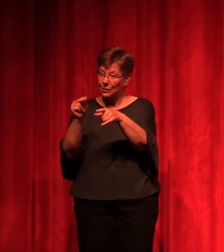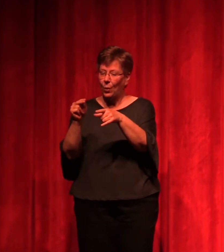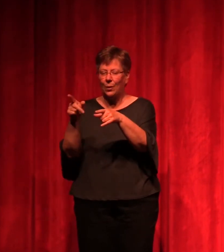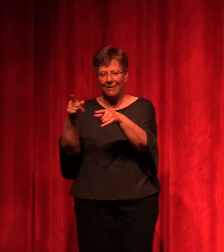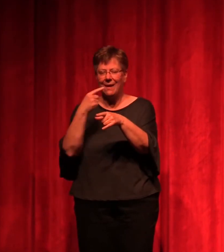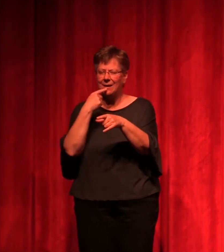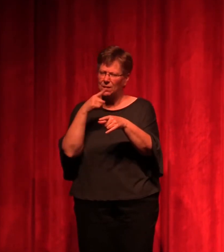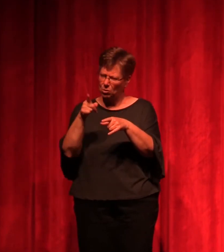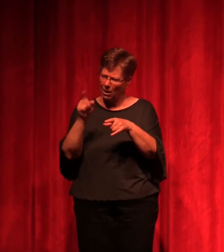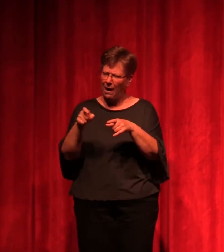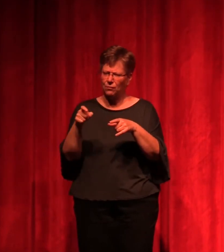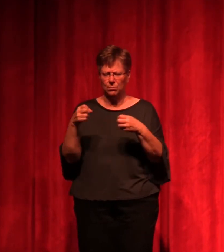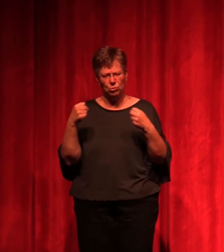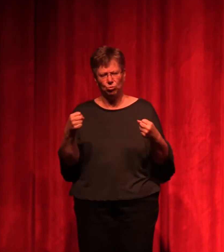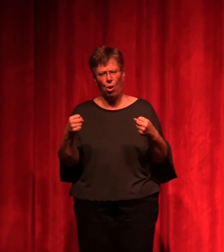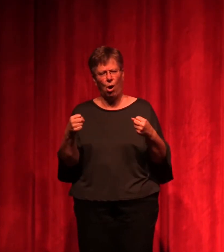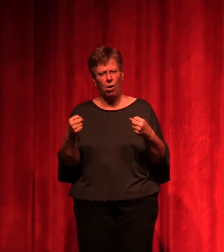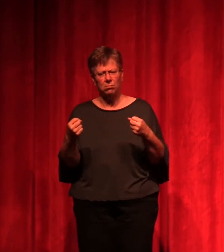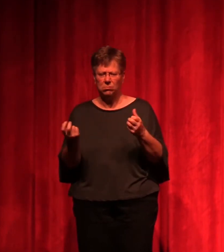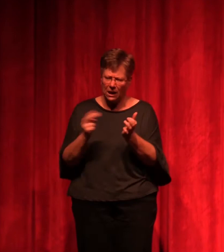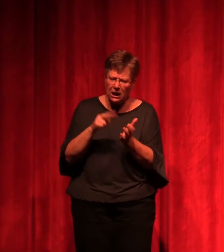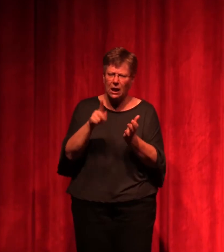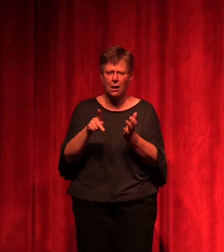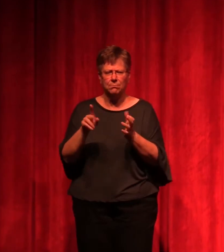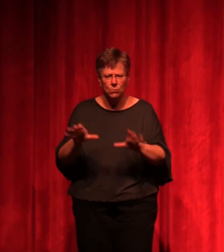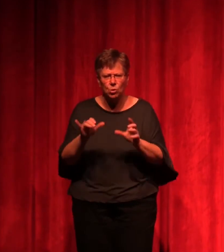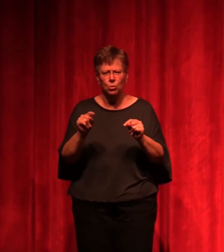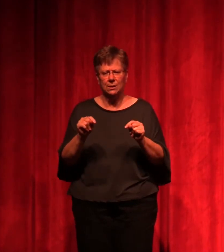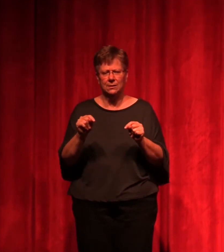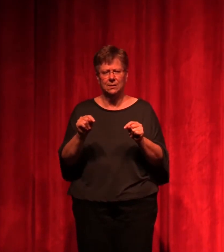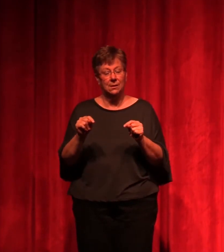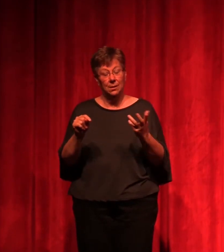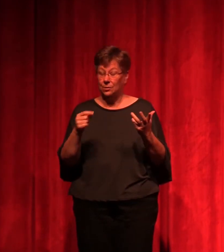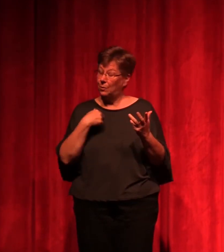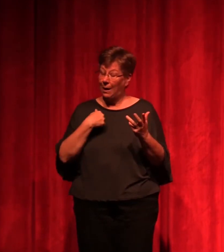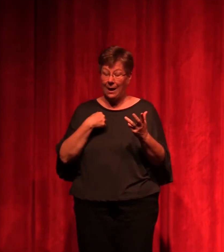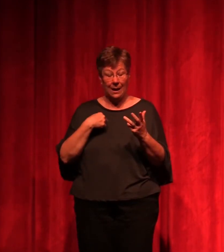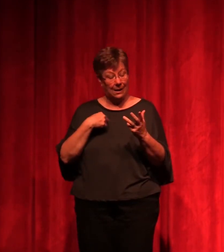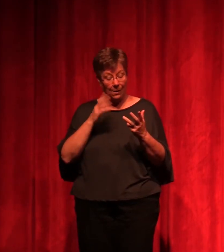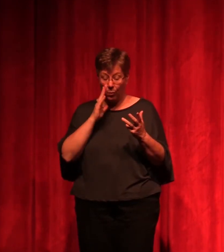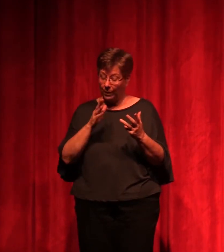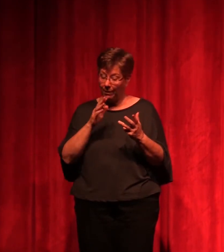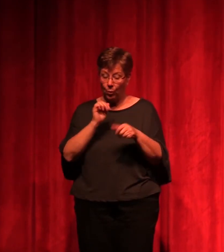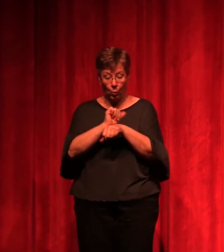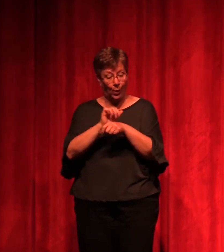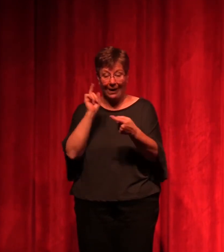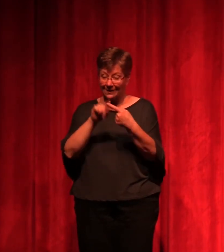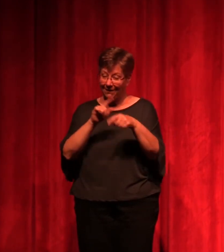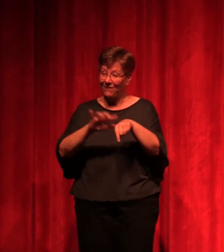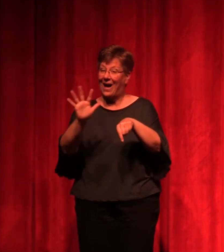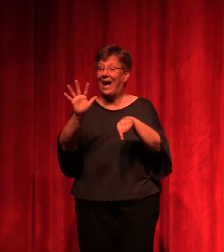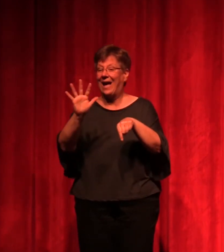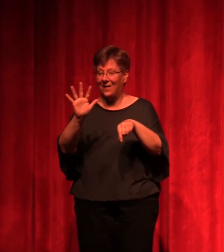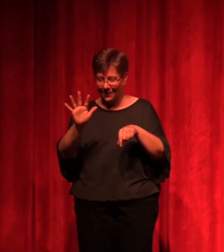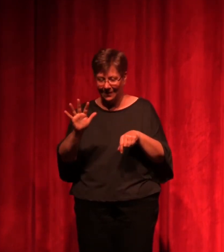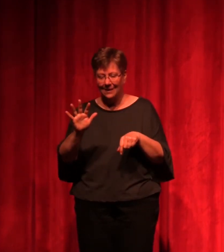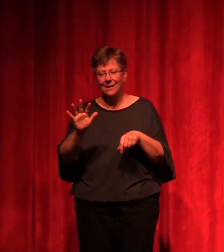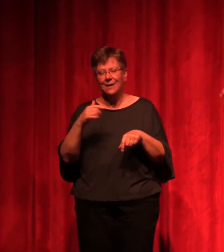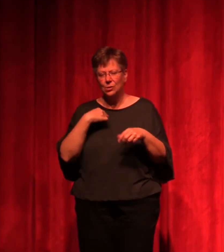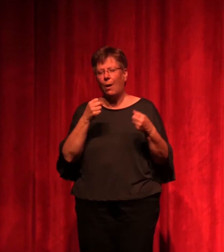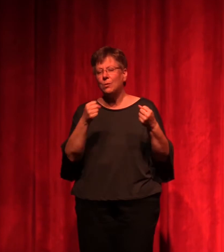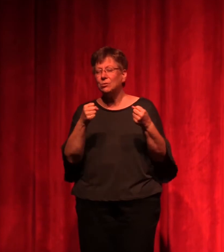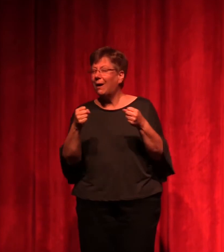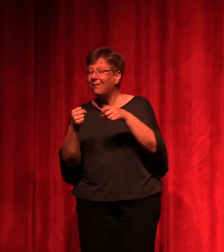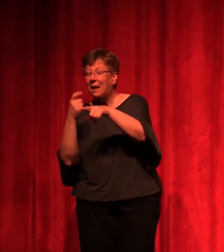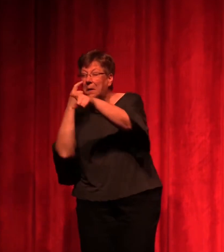strength to do what, you know, get up and do what needs to be done. And so that's what I was doing. I was going to work till 5, and it was almost 5, and I was working my way home, and there was a